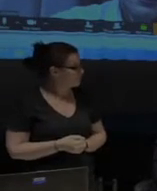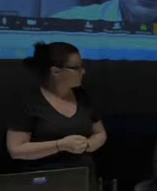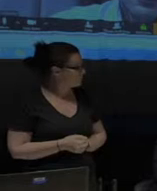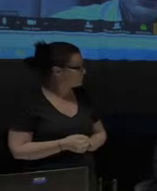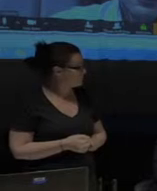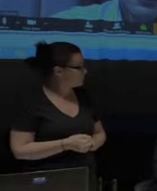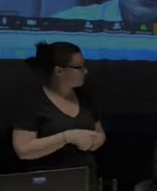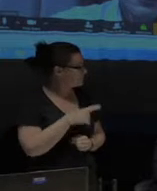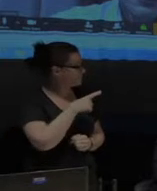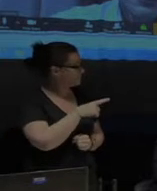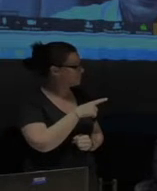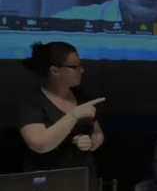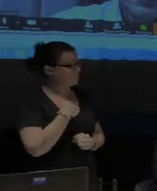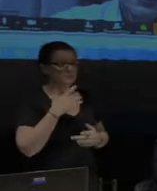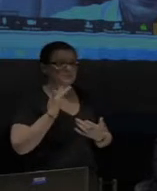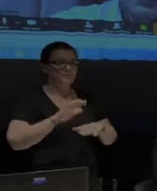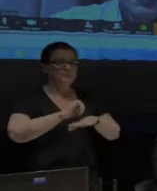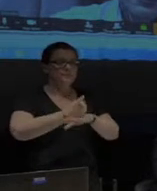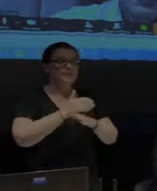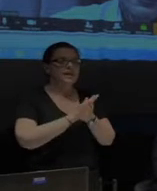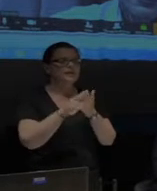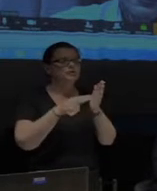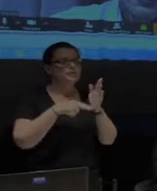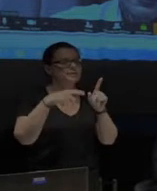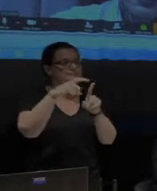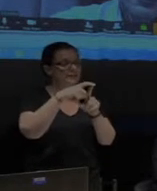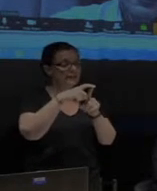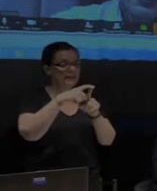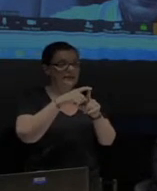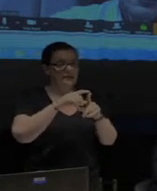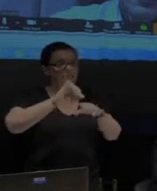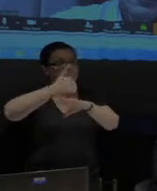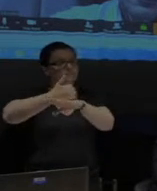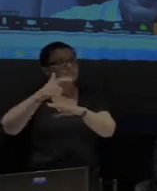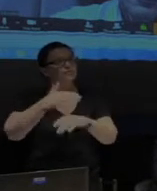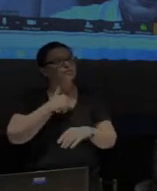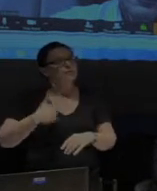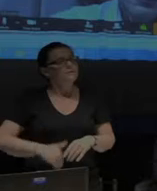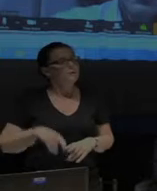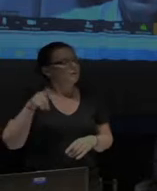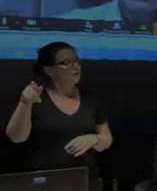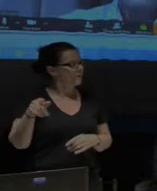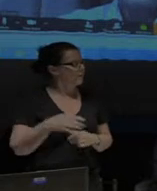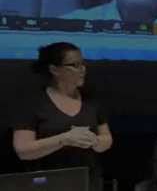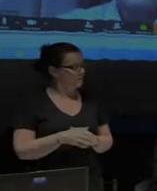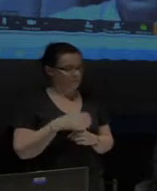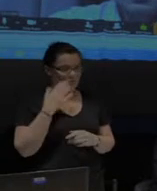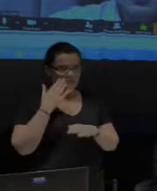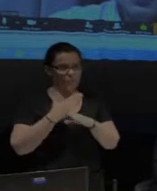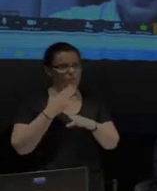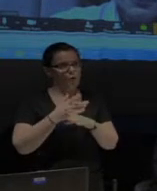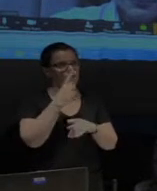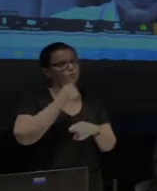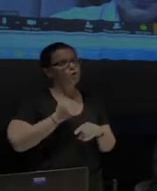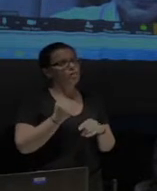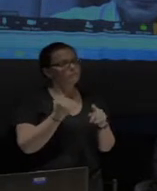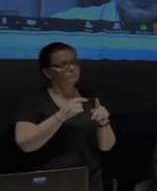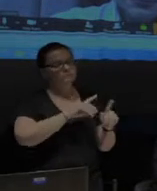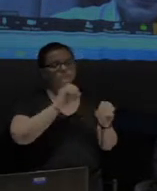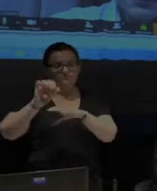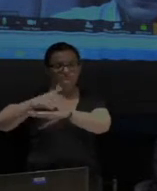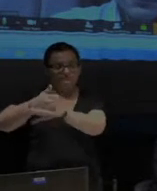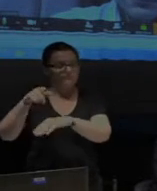I introduced HNDs at scale to China when working for a public authority in Scotland. And at